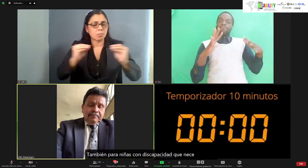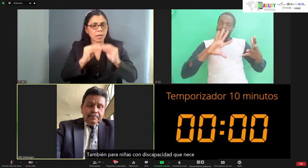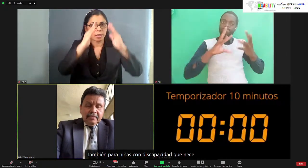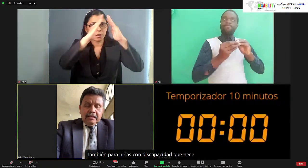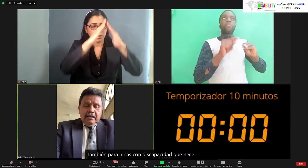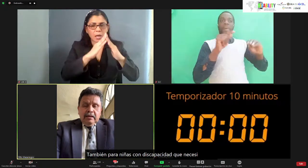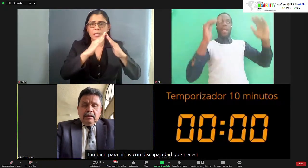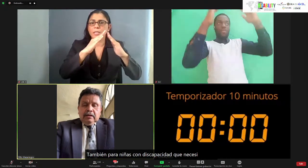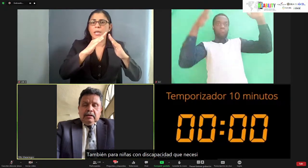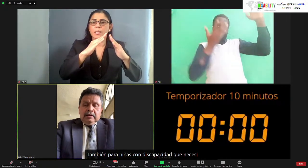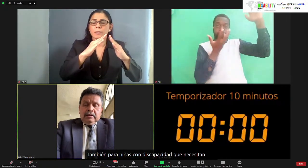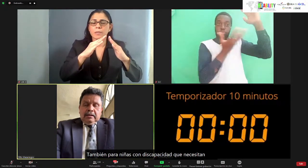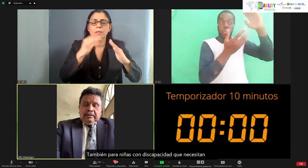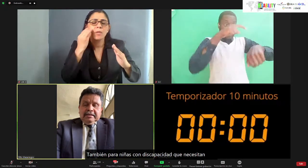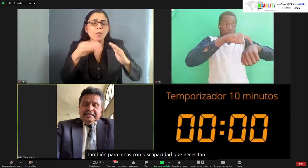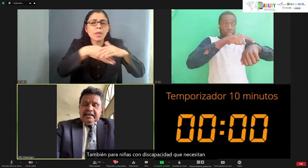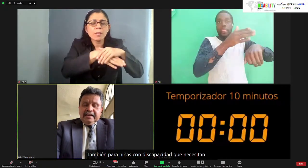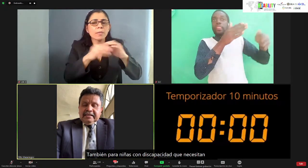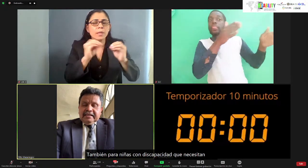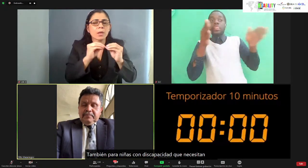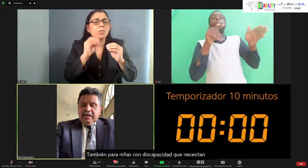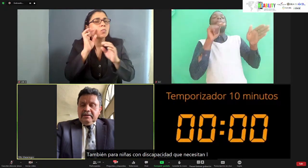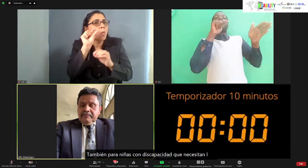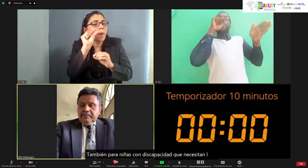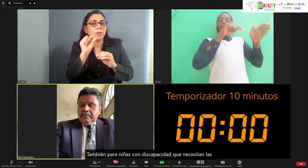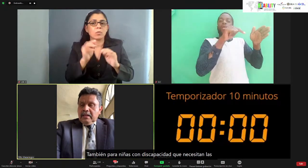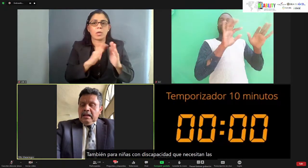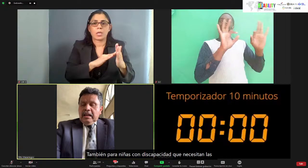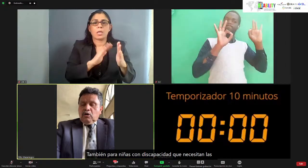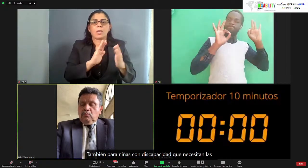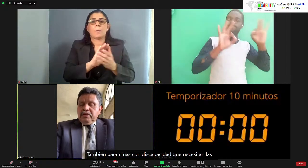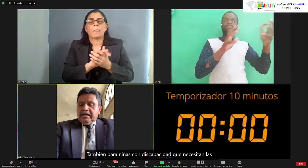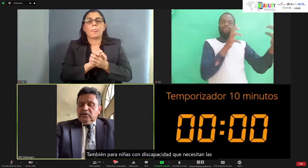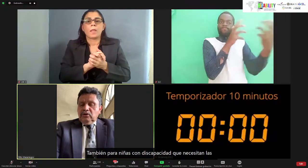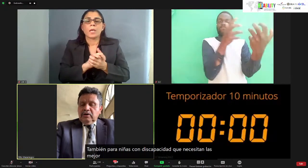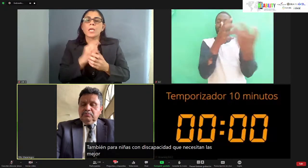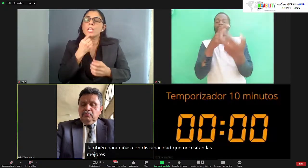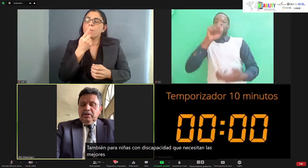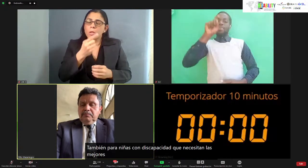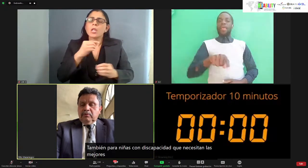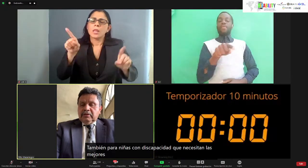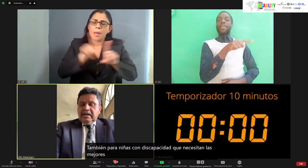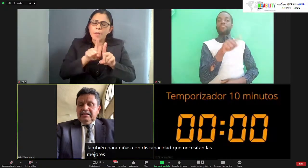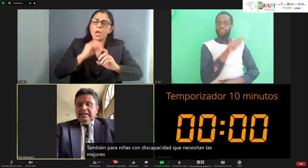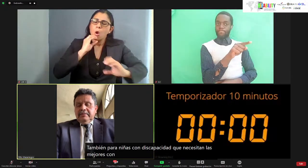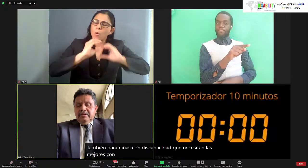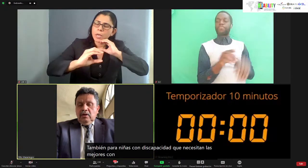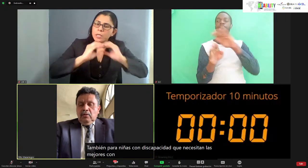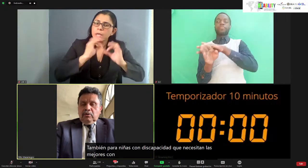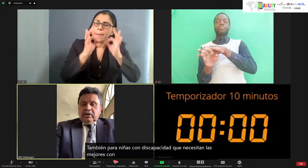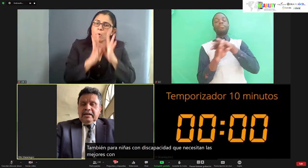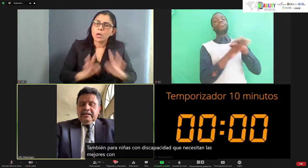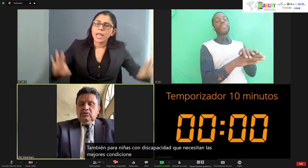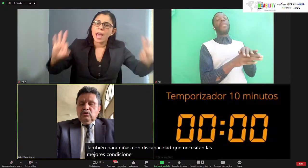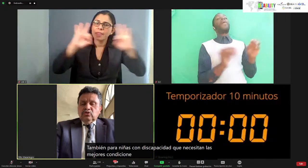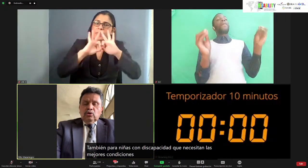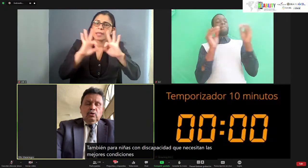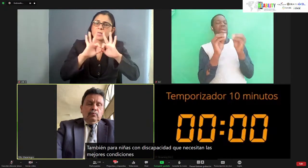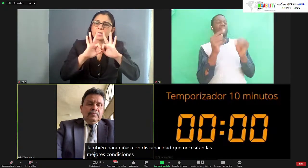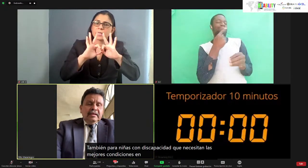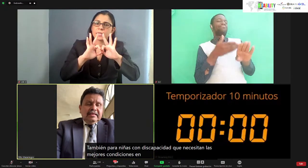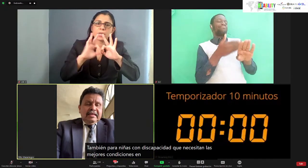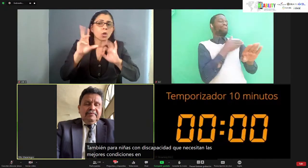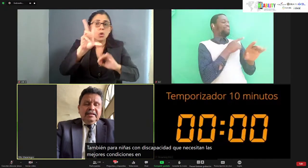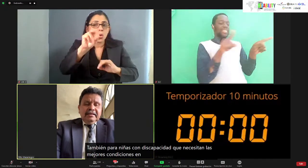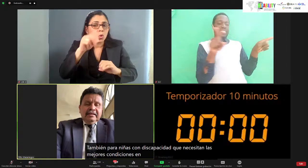conditions in temporary shelters i was saying that communication is also very